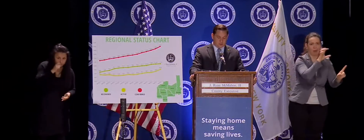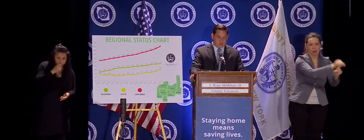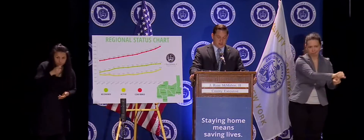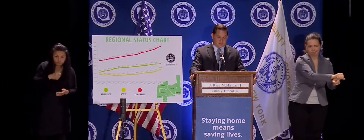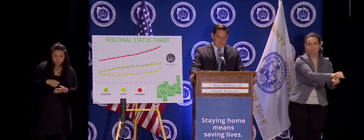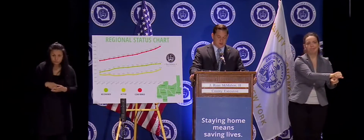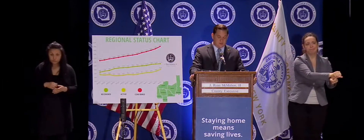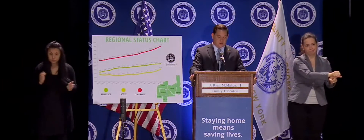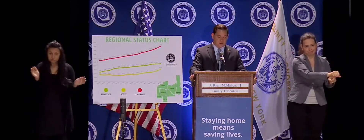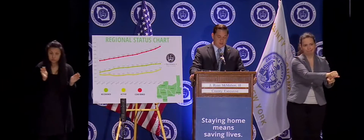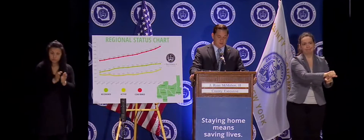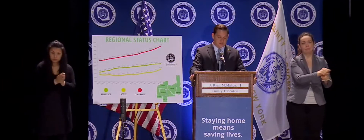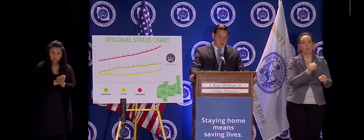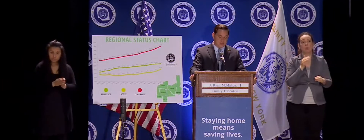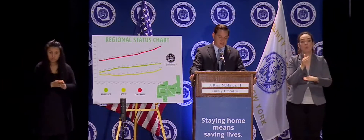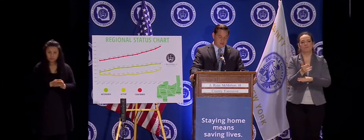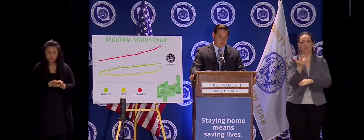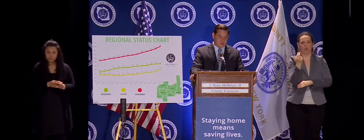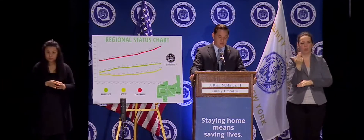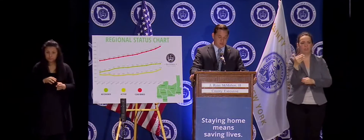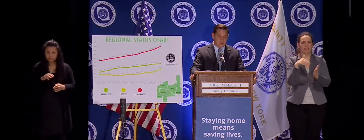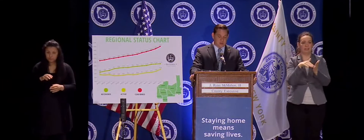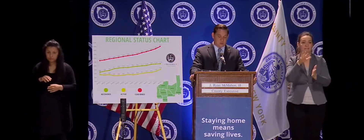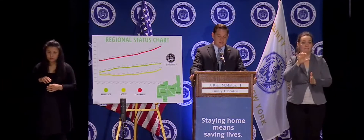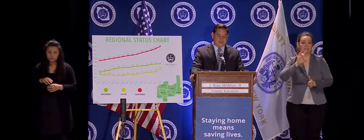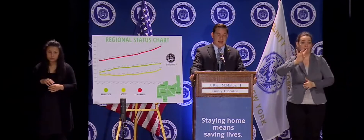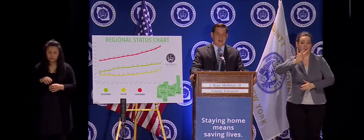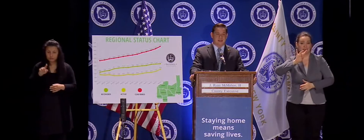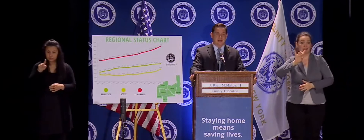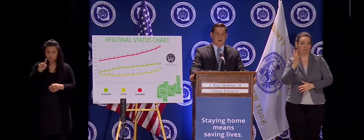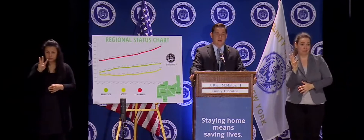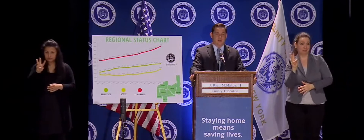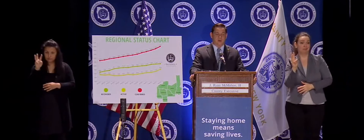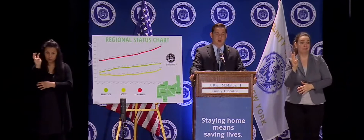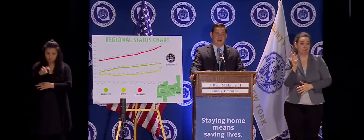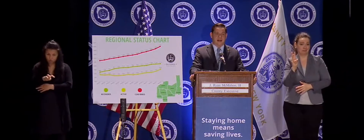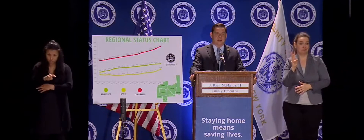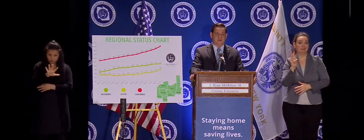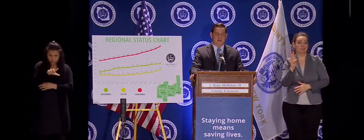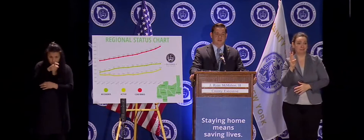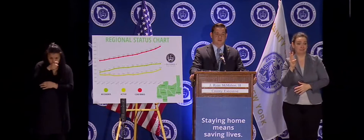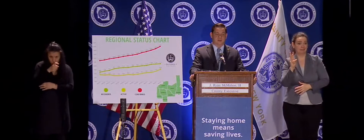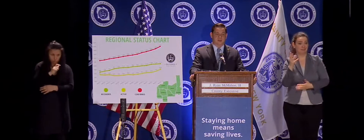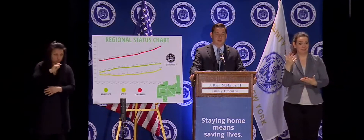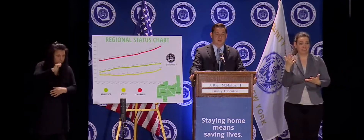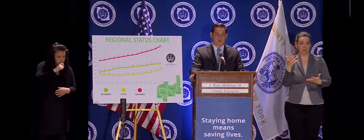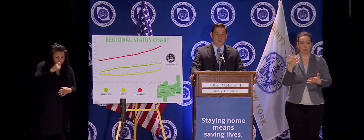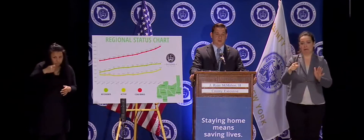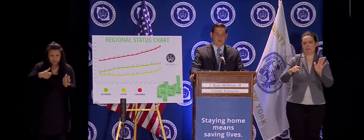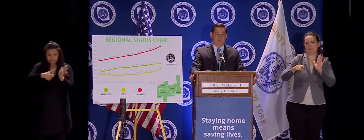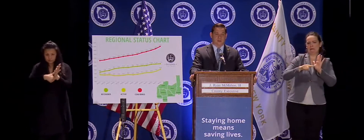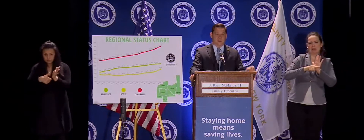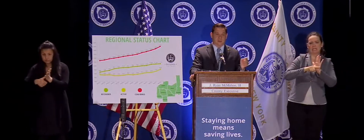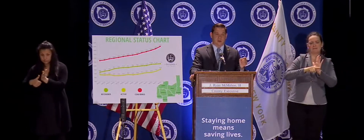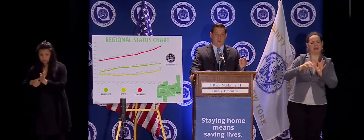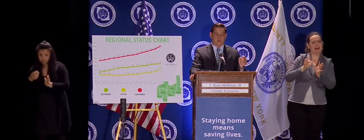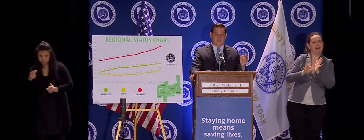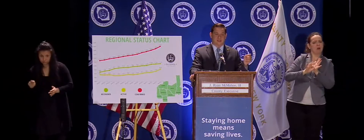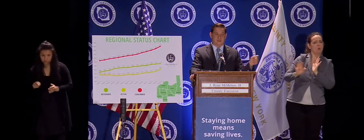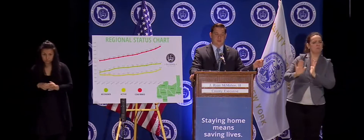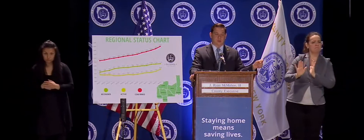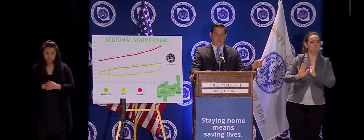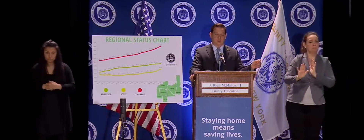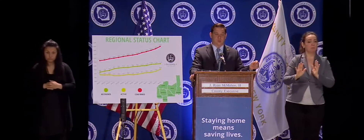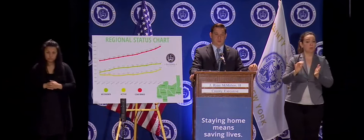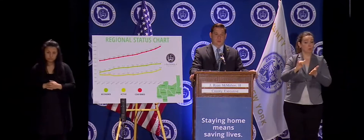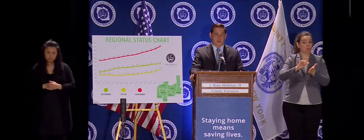over 13,586 tests administered. What is not in that number are negative tests from the state of New York. The state of New York does